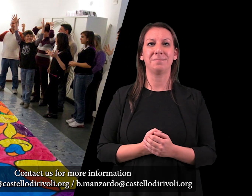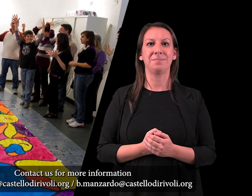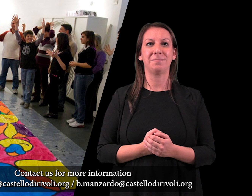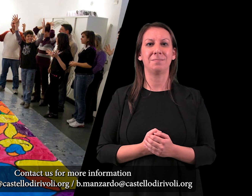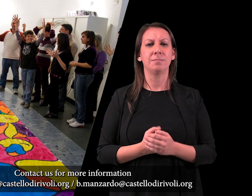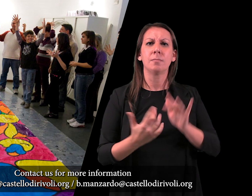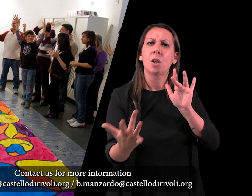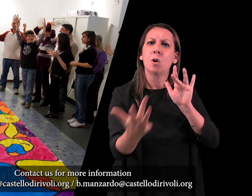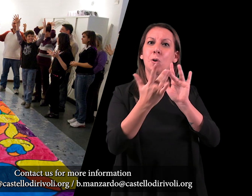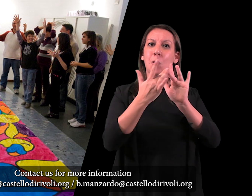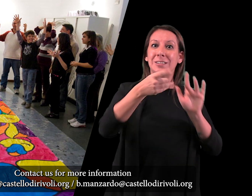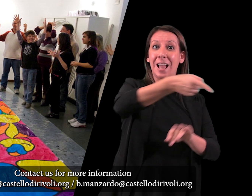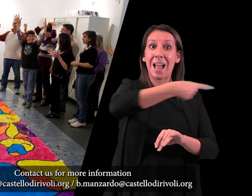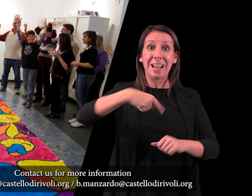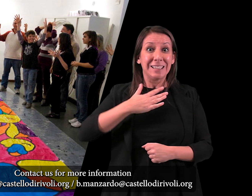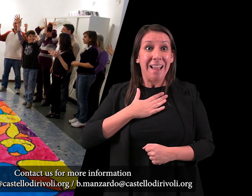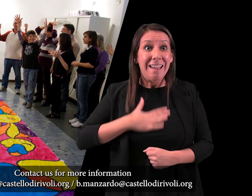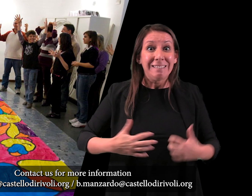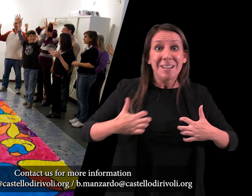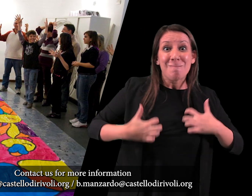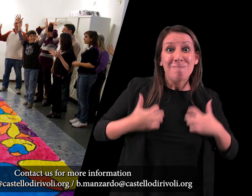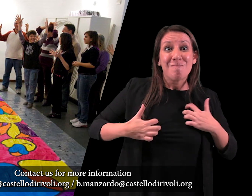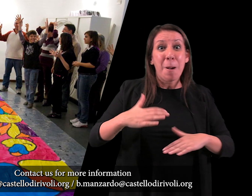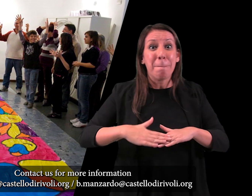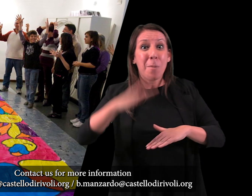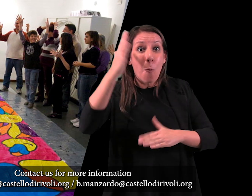Contact us for more information.